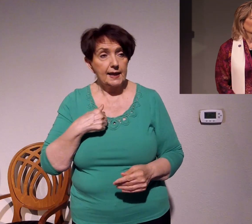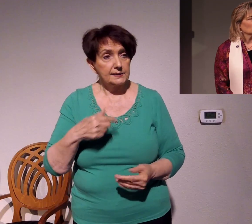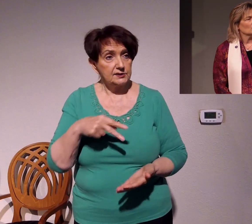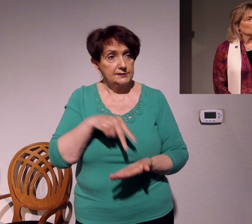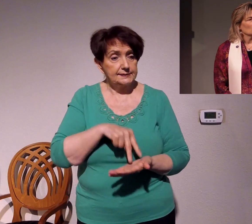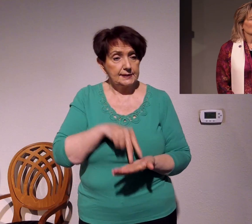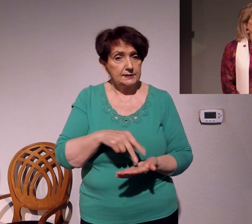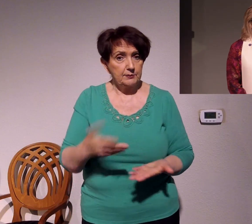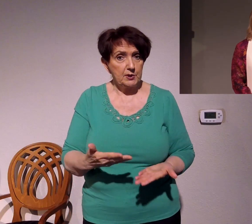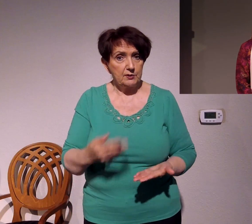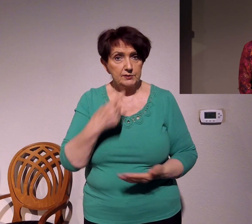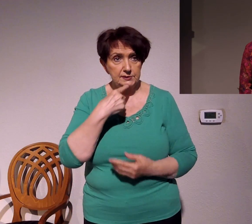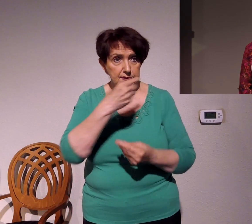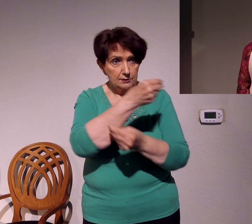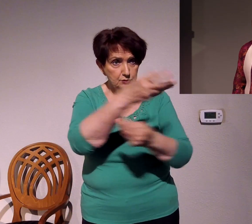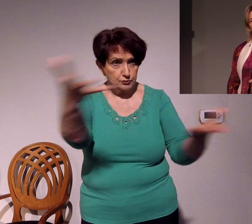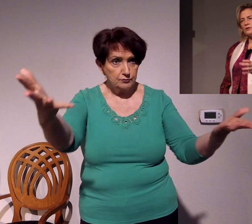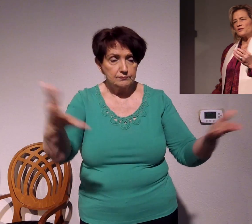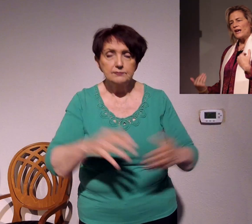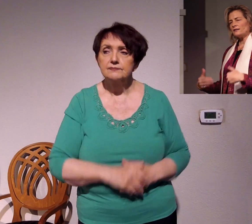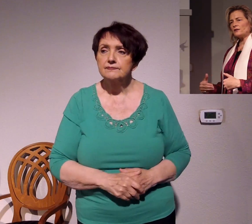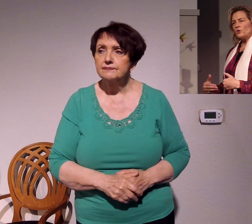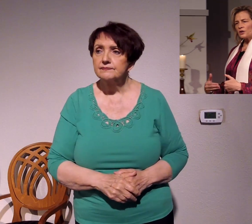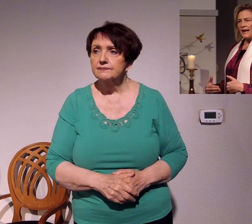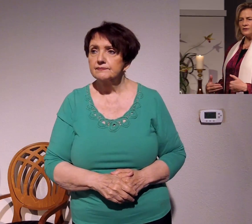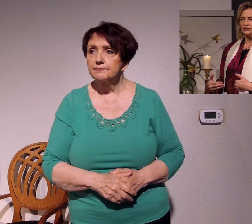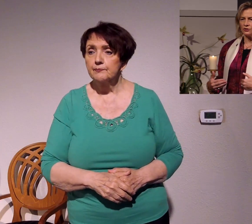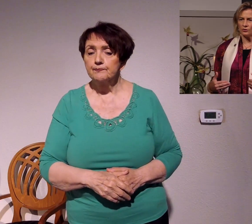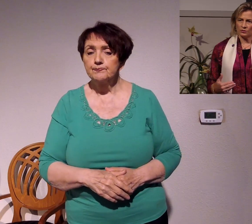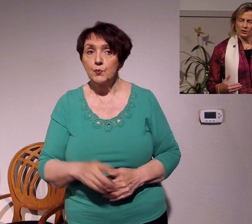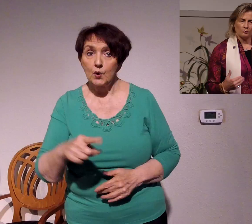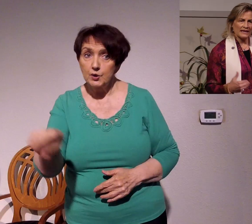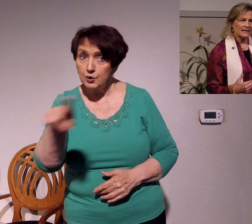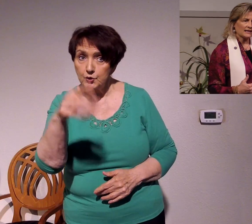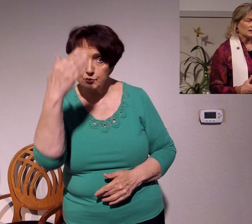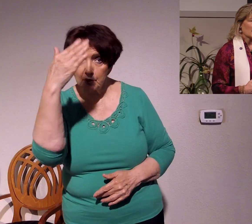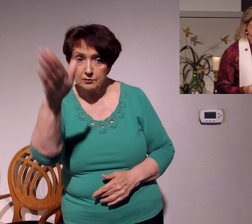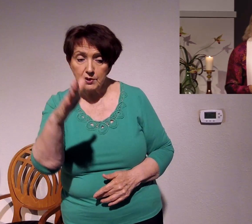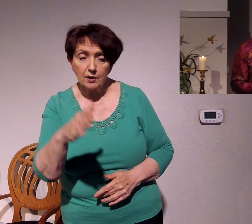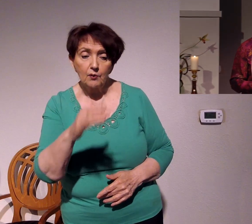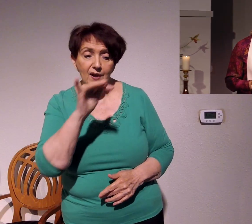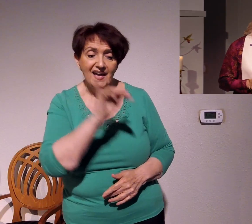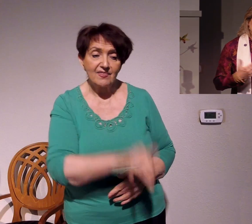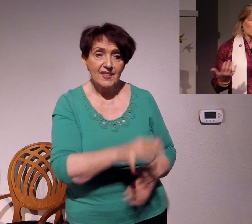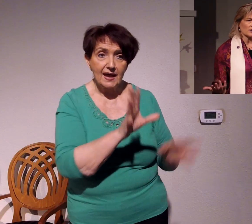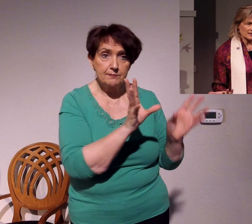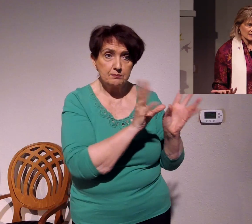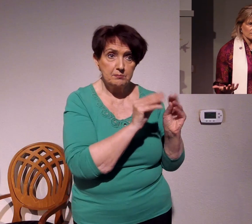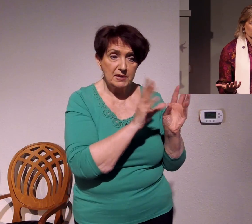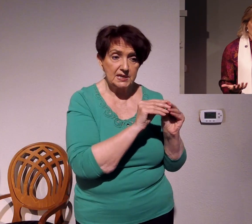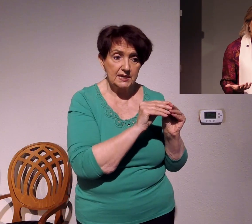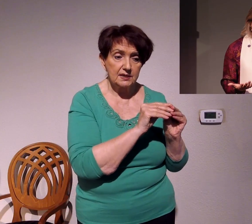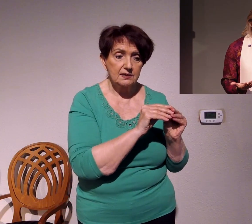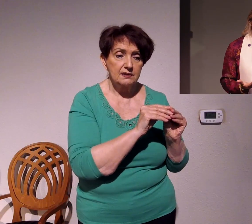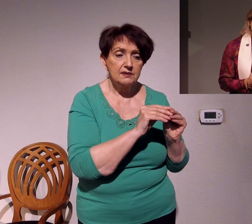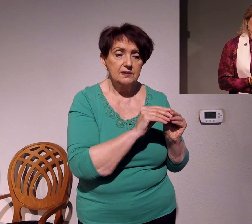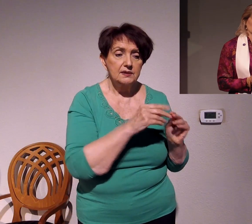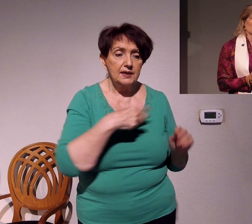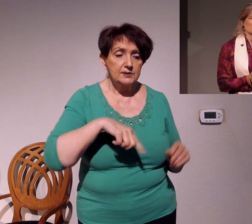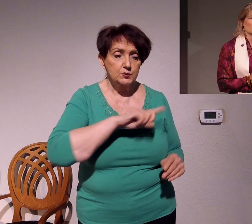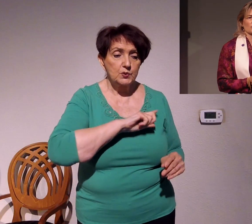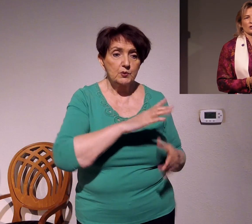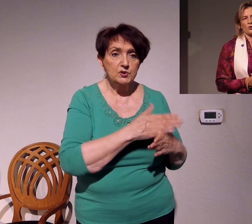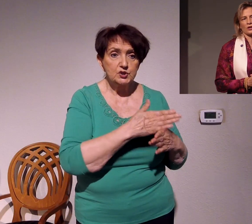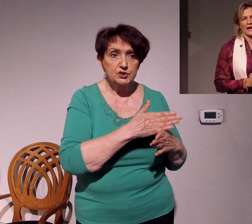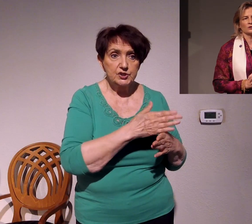you. What you don't know is at the core council meeting, as we were sharing this information with